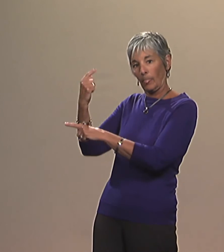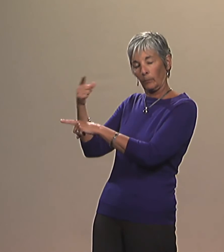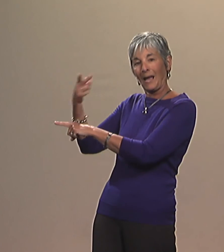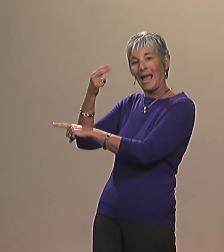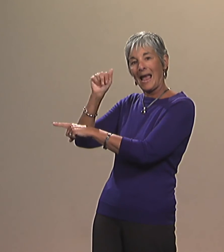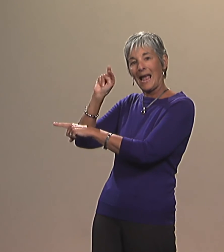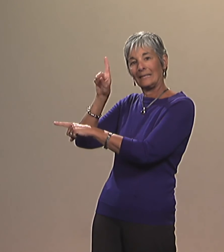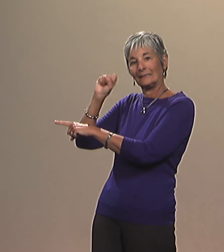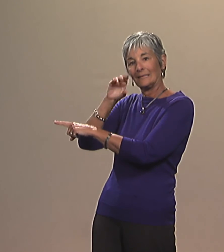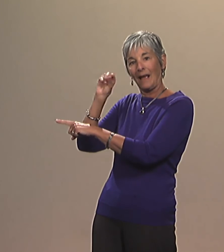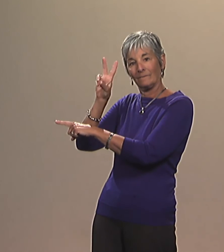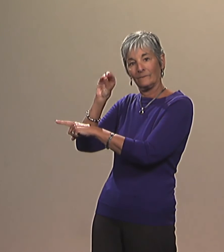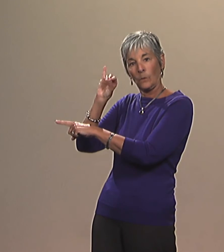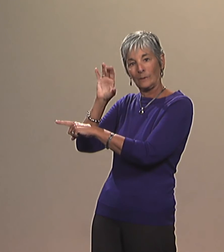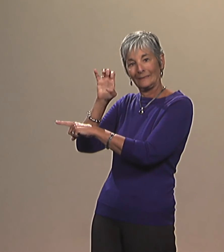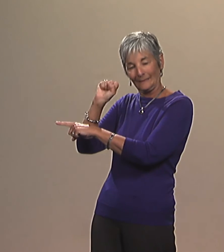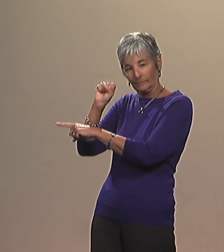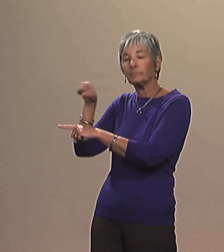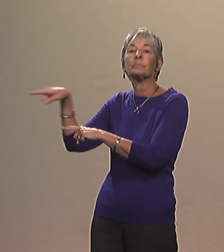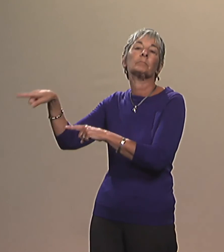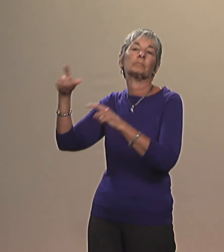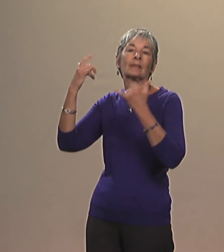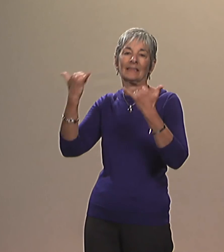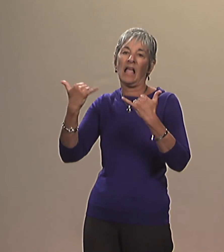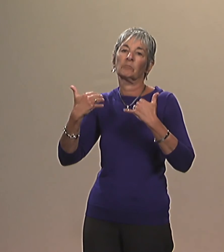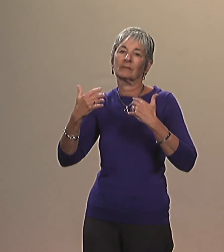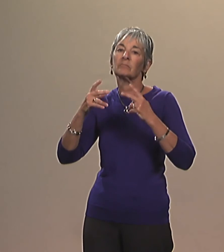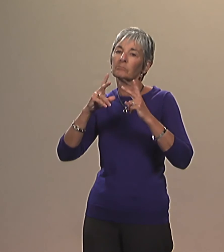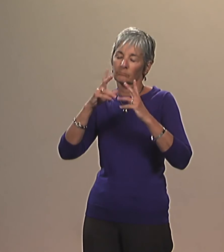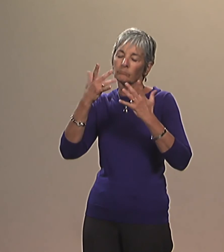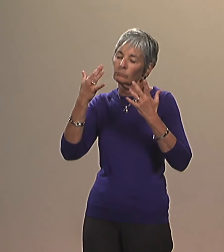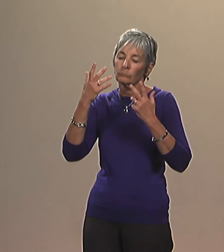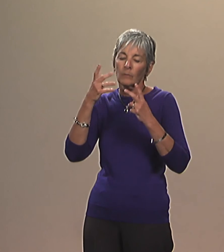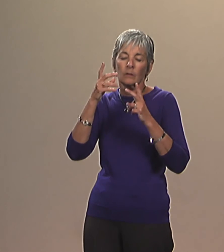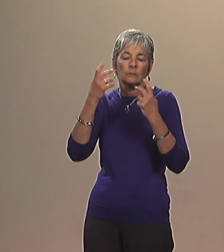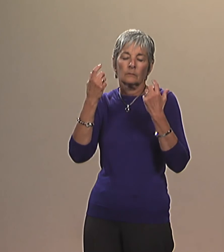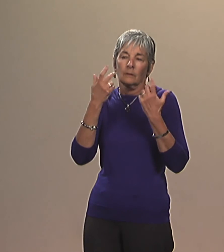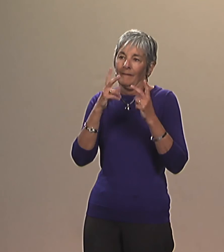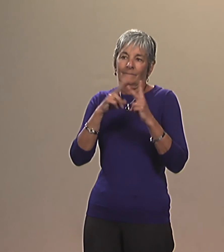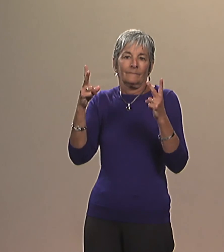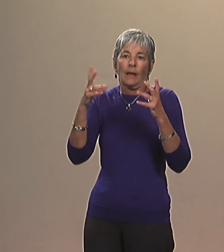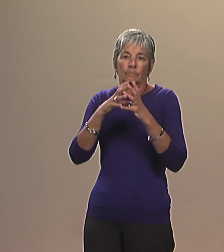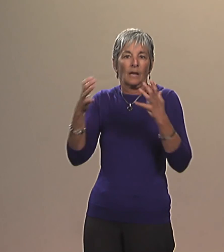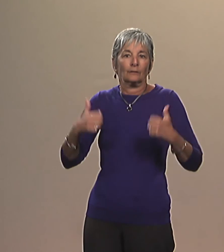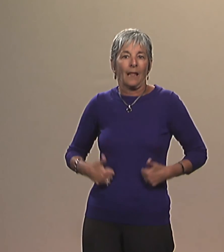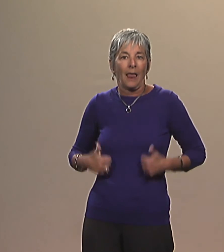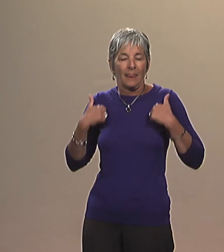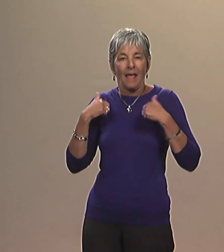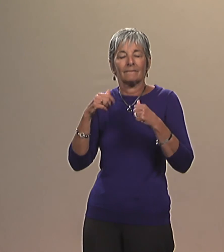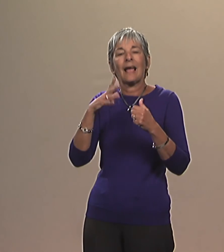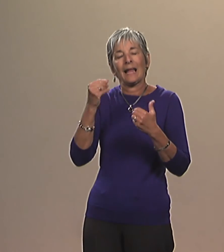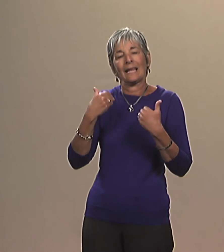Another one is Hands and Voices. It is now very much alive and has chapters in almost every state.